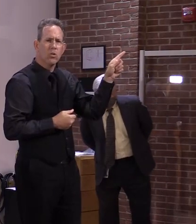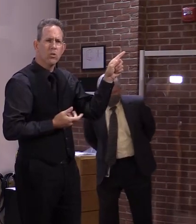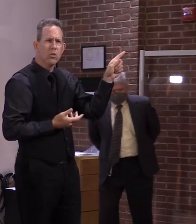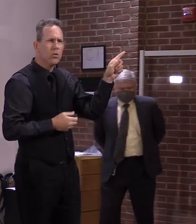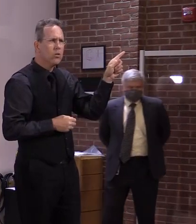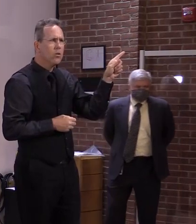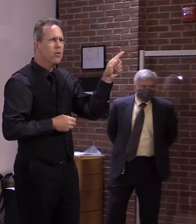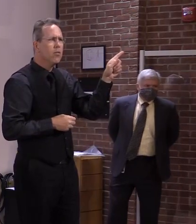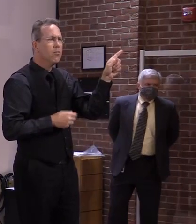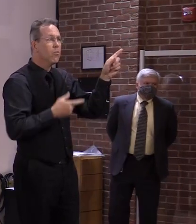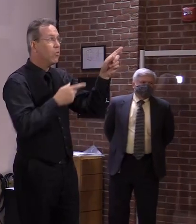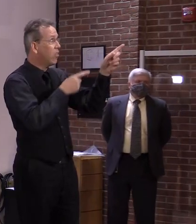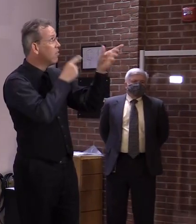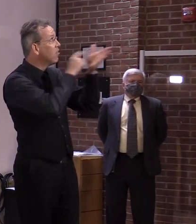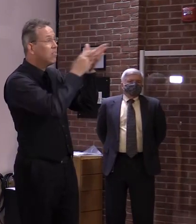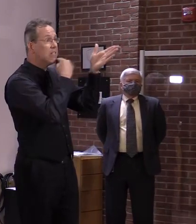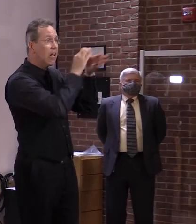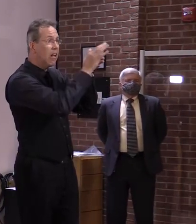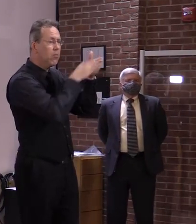guidance.